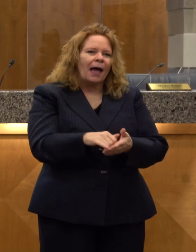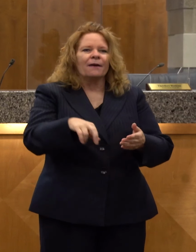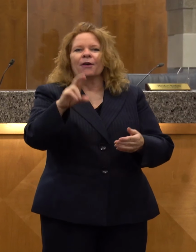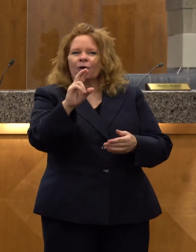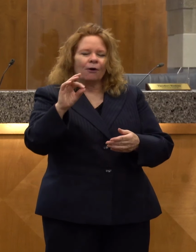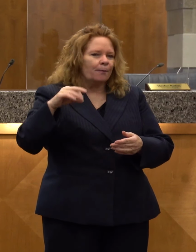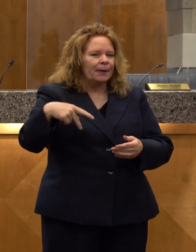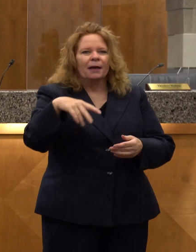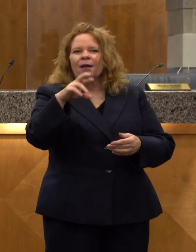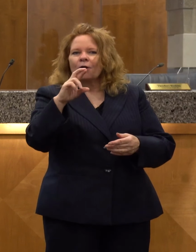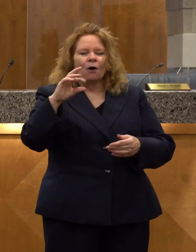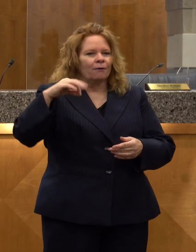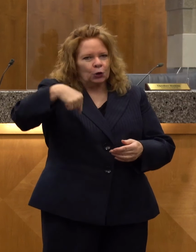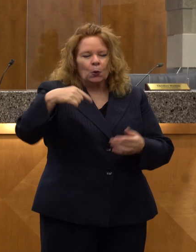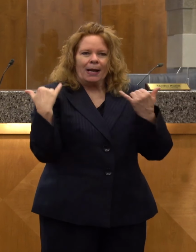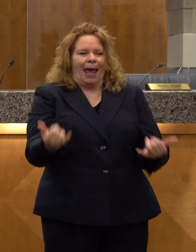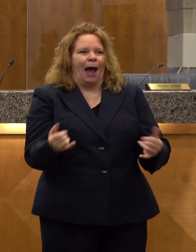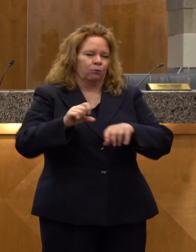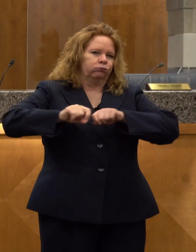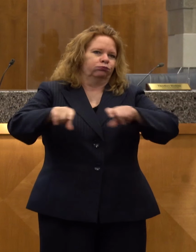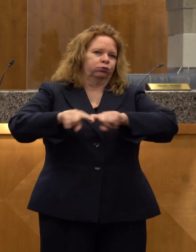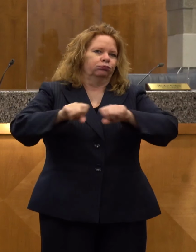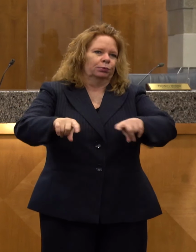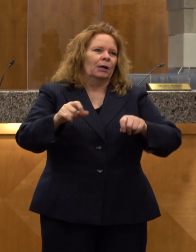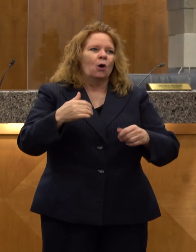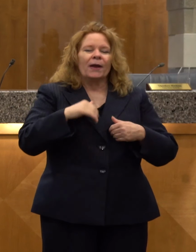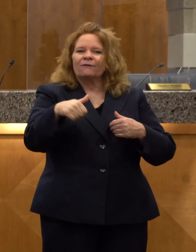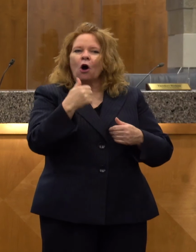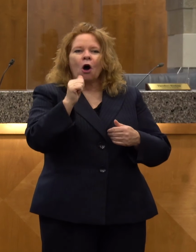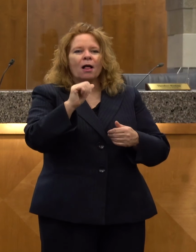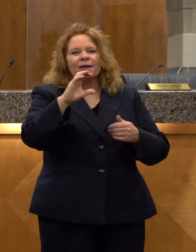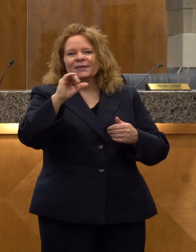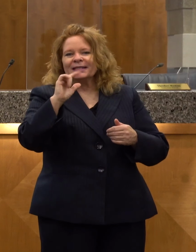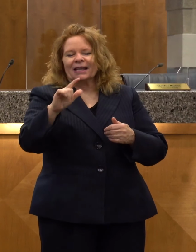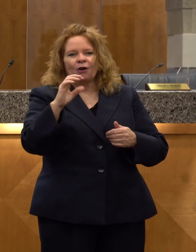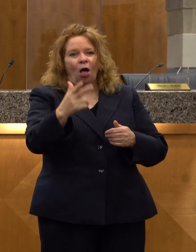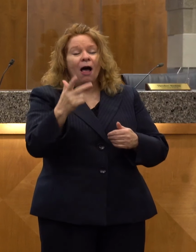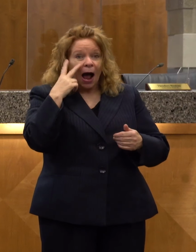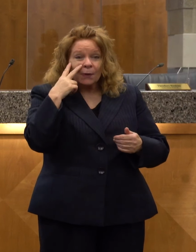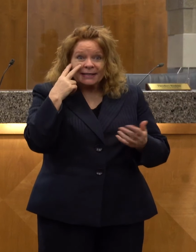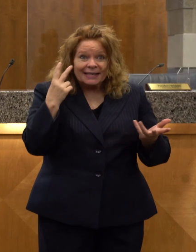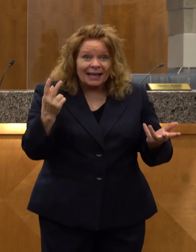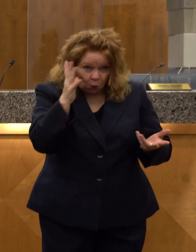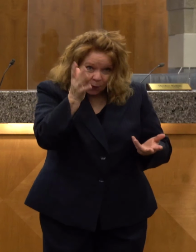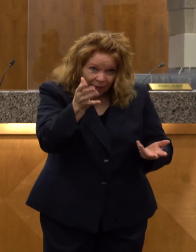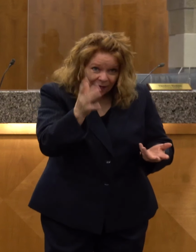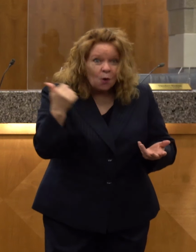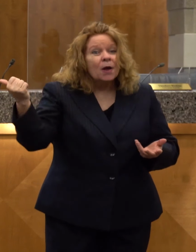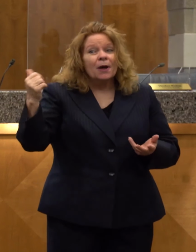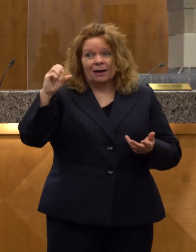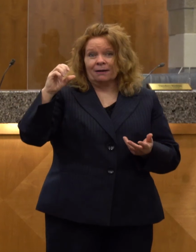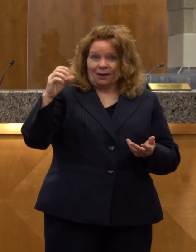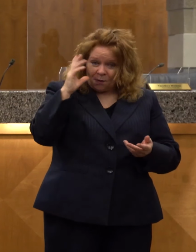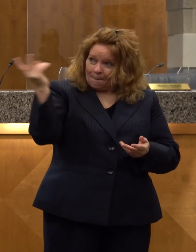out, effective immediately. We got an old city hall over there. I want to see some walls. We're going to do it. He's going to help me